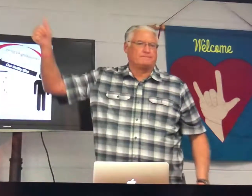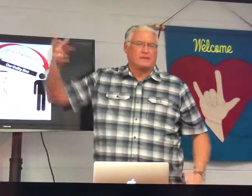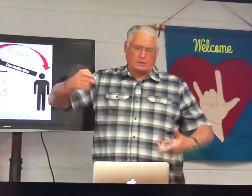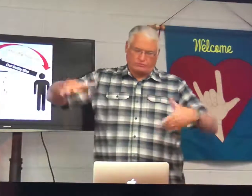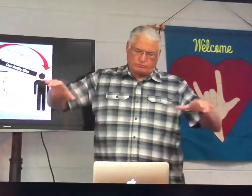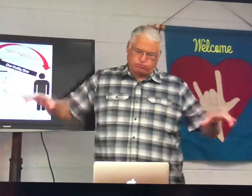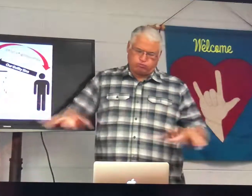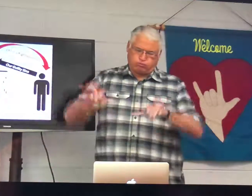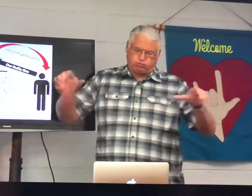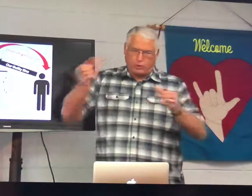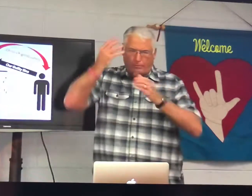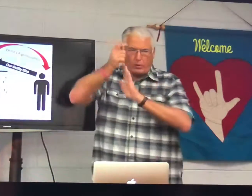There's Ryan Stanek.